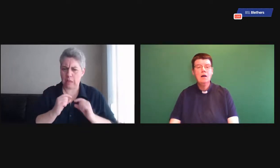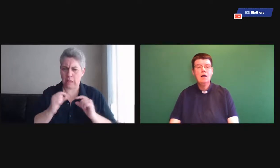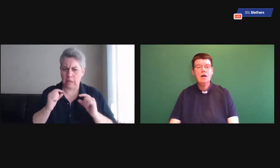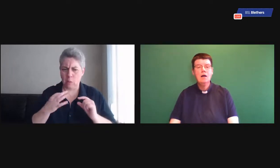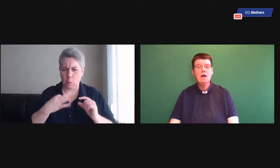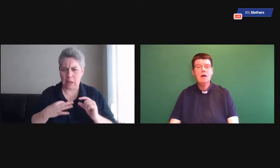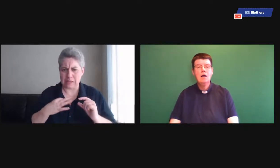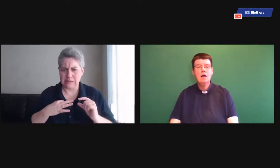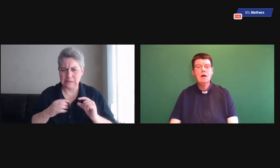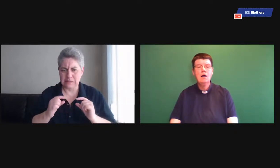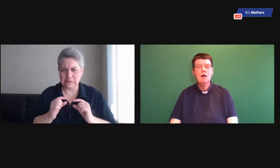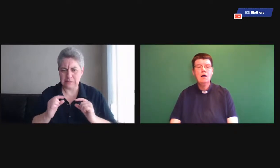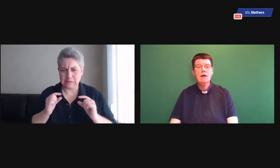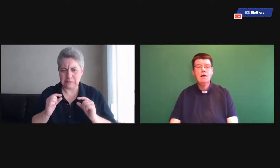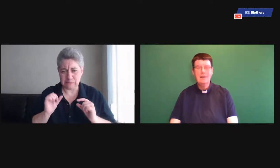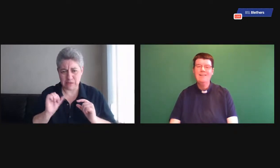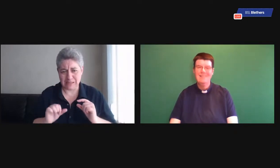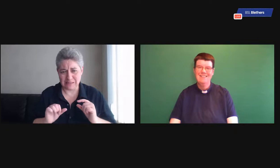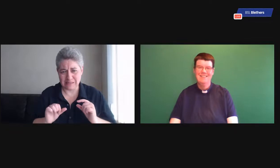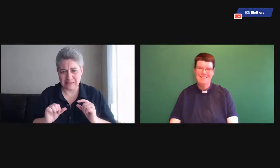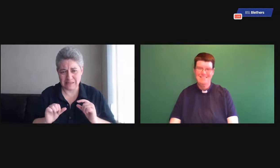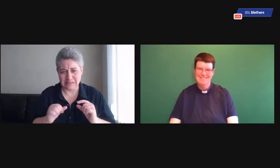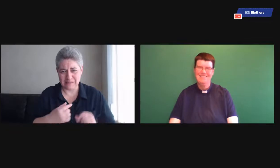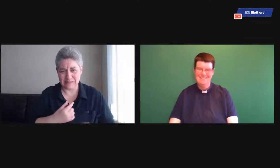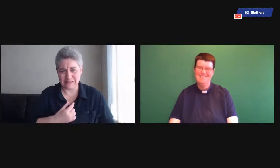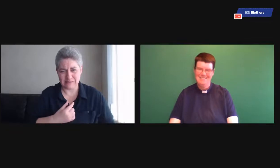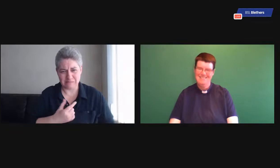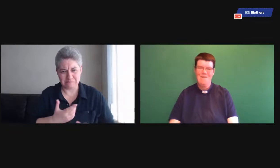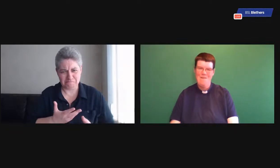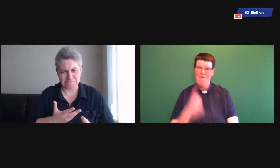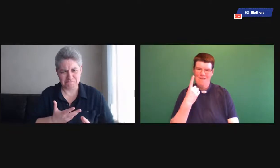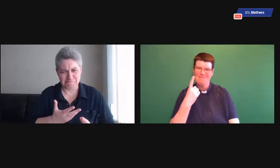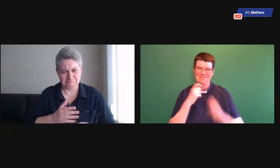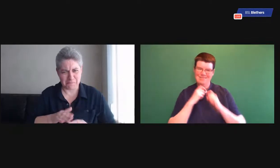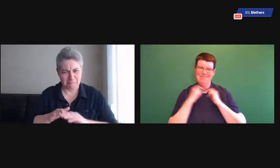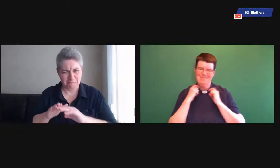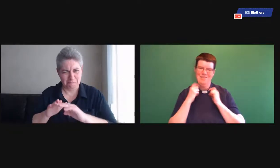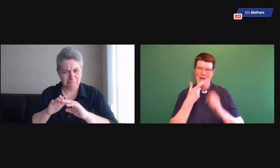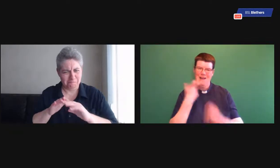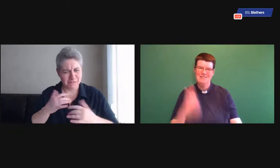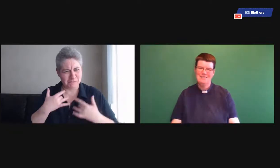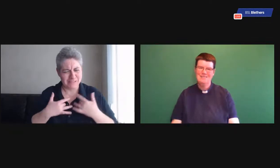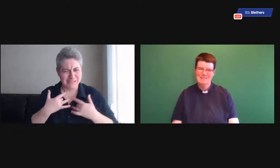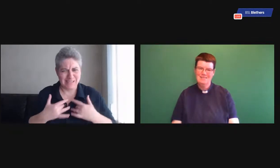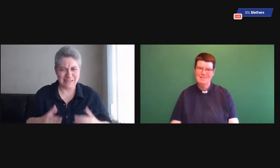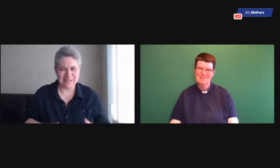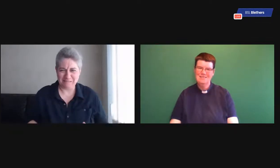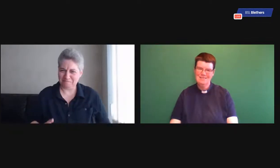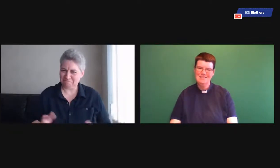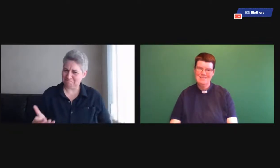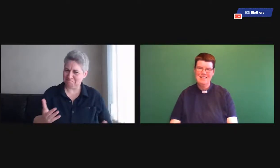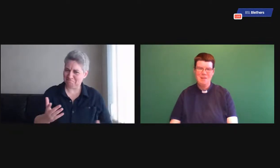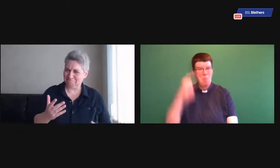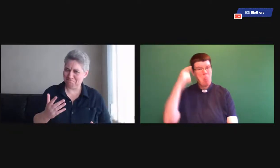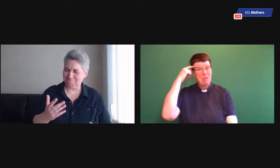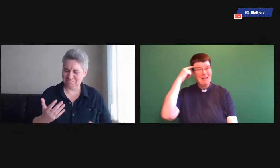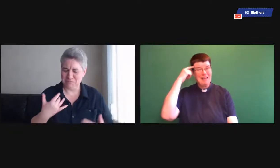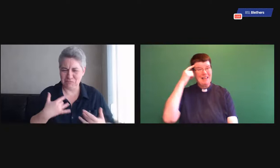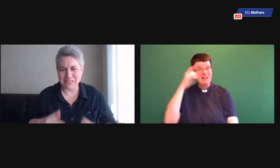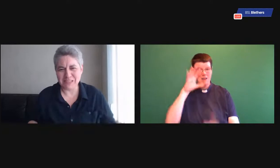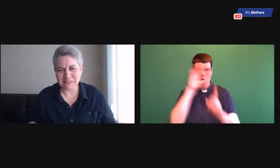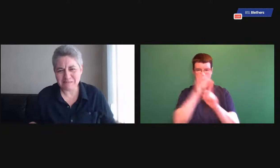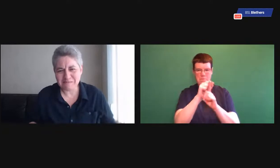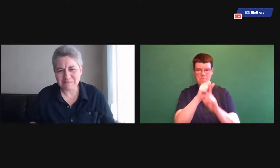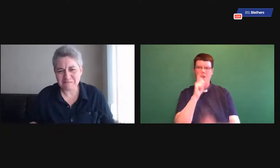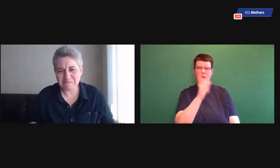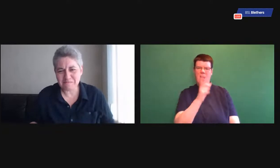Right. I know I've asked you the question about the colours, but the white bit, that's just white. That's always